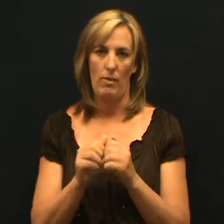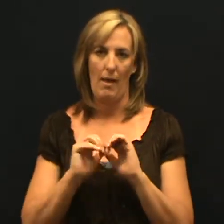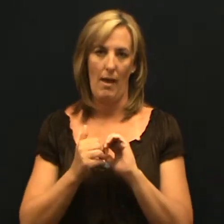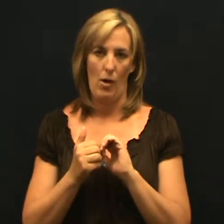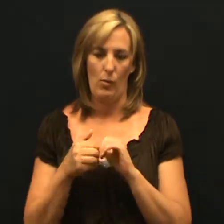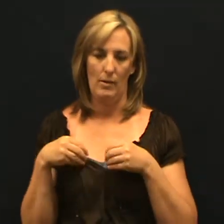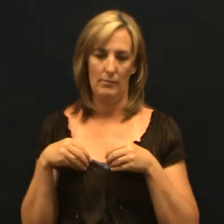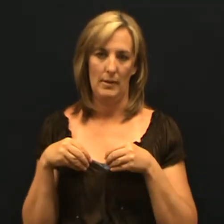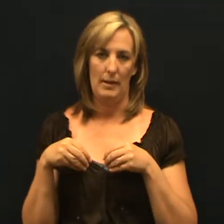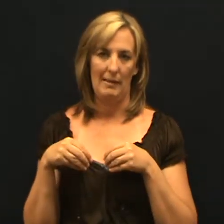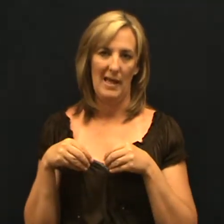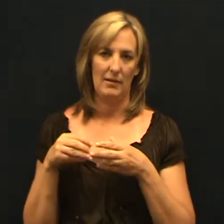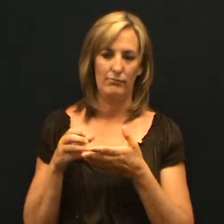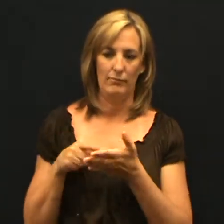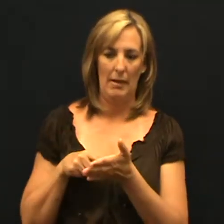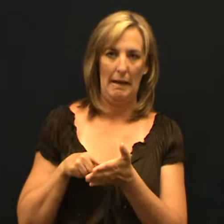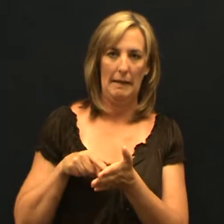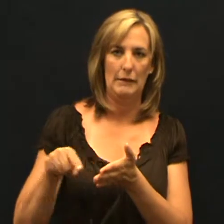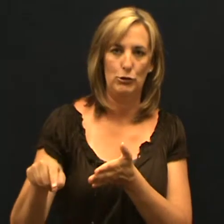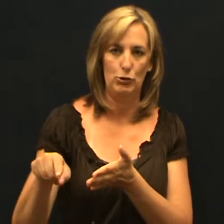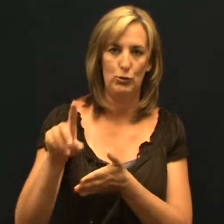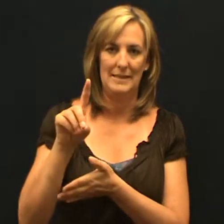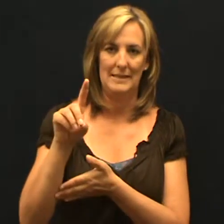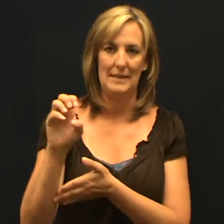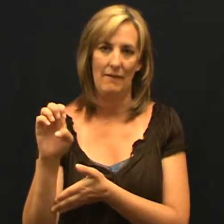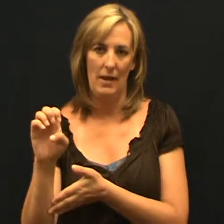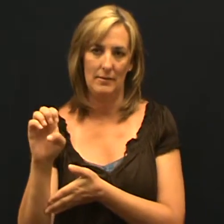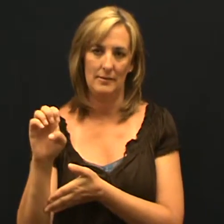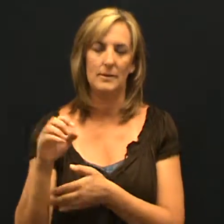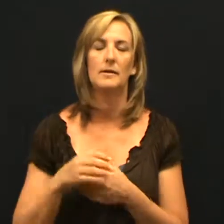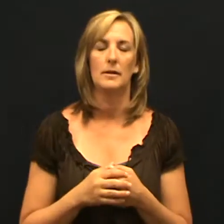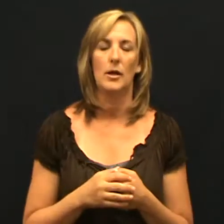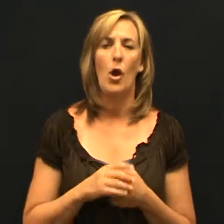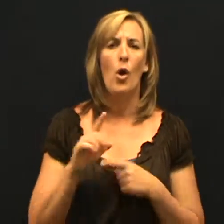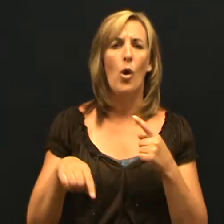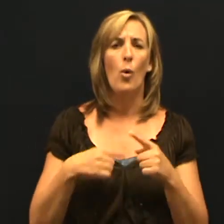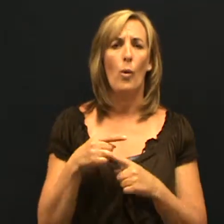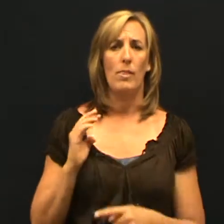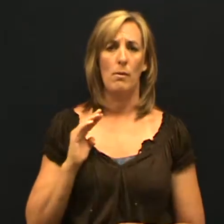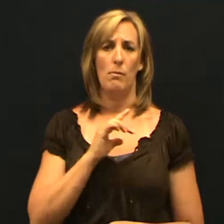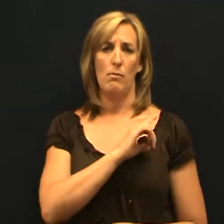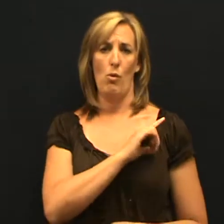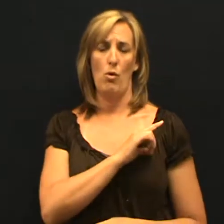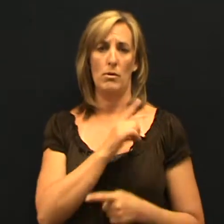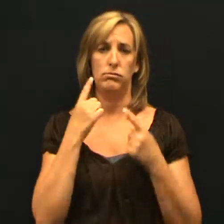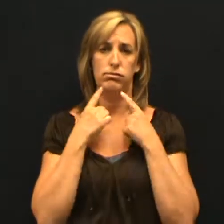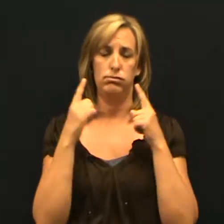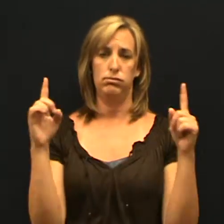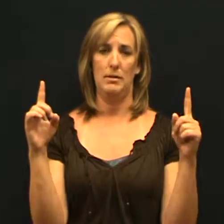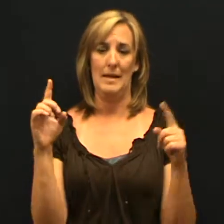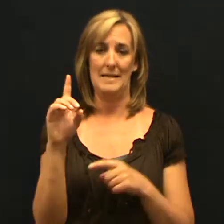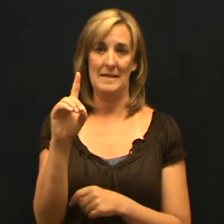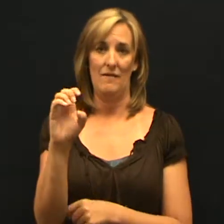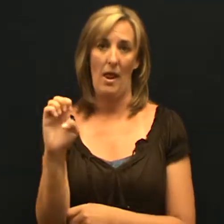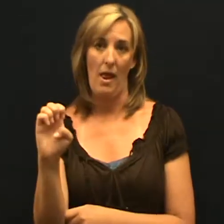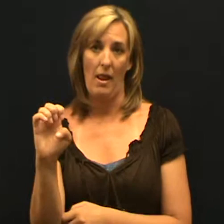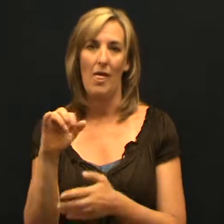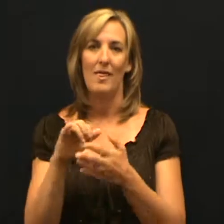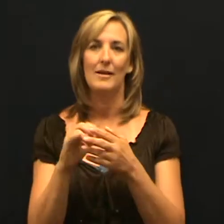board of directors declares a dividend, that's called the declaration date. And what happens